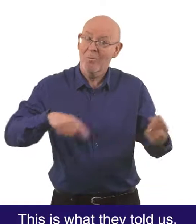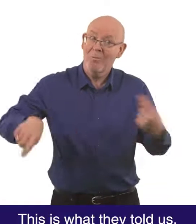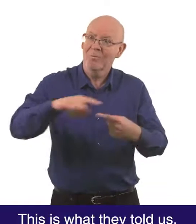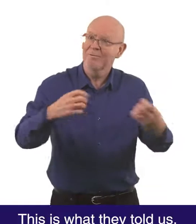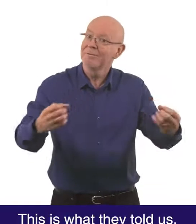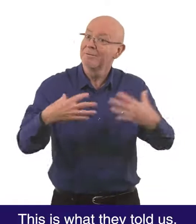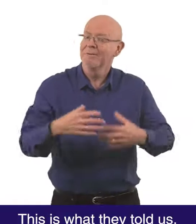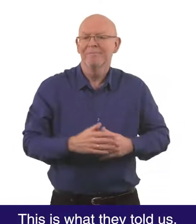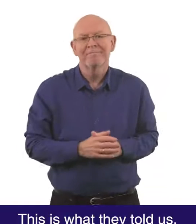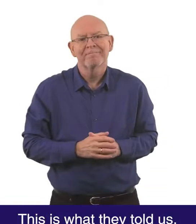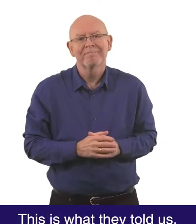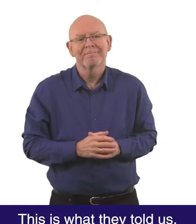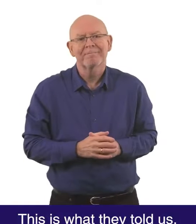This is what they told us.